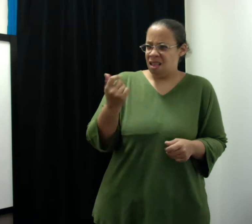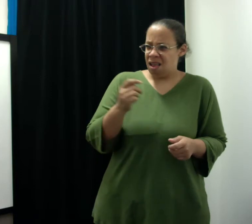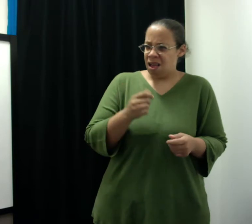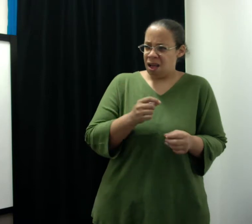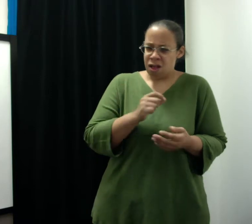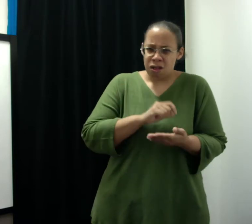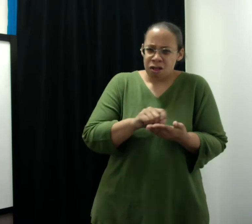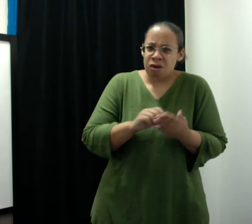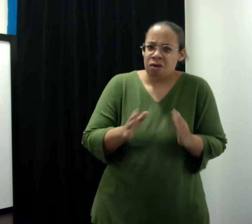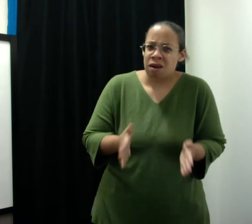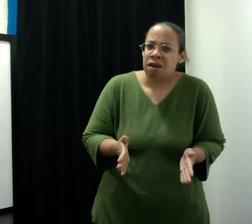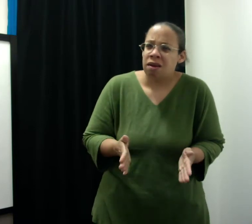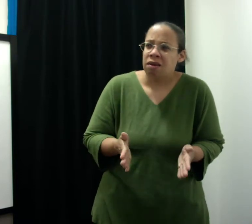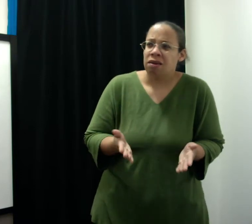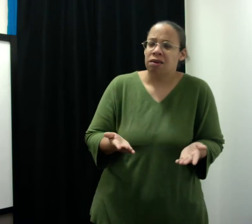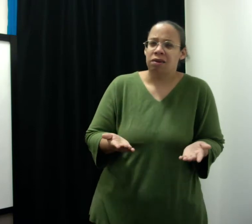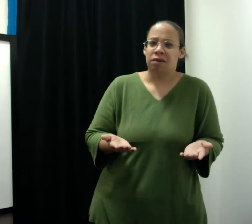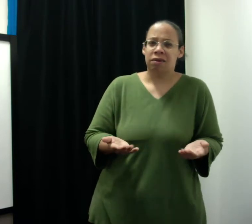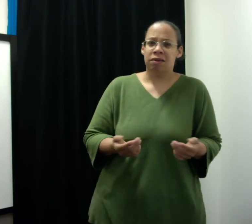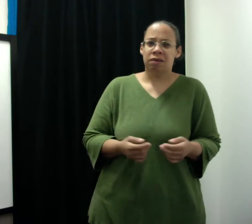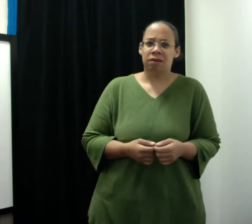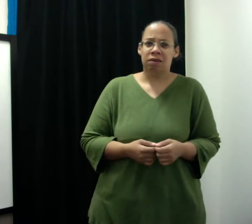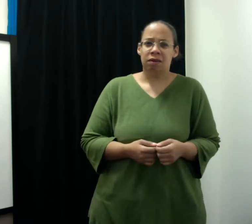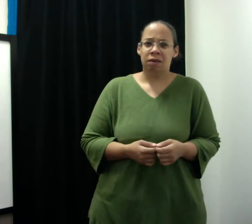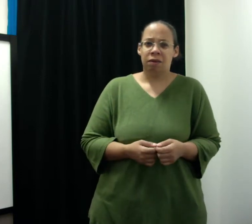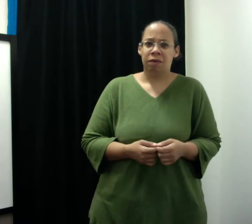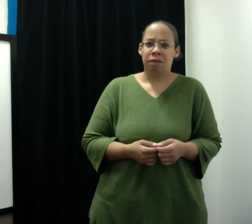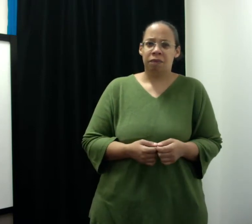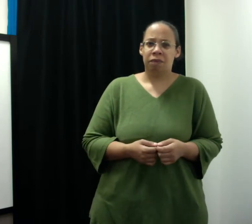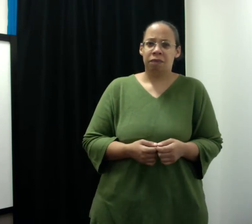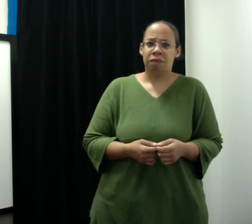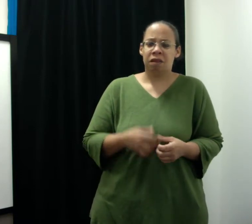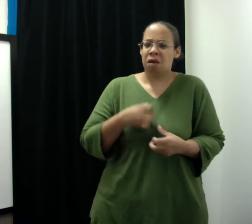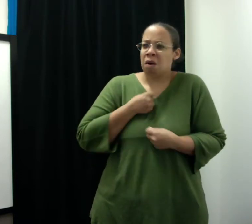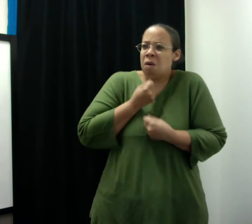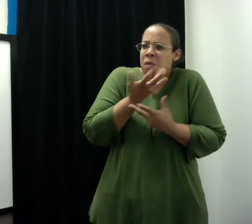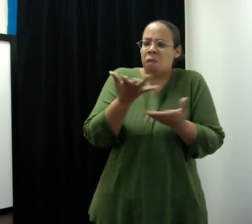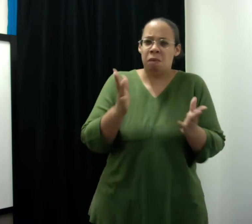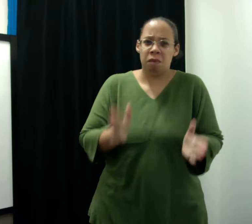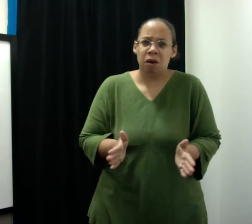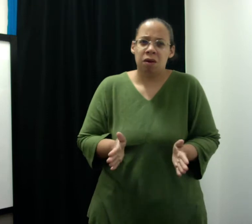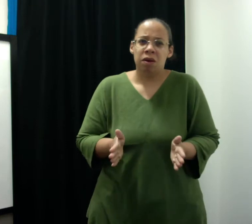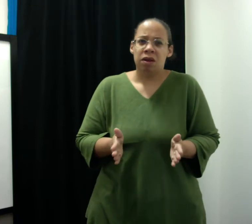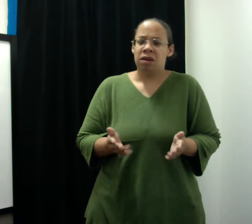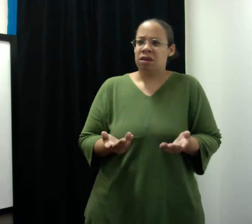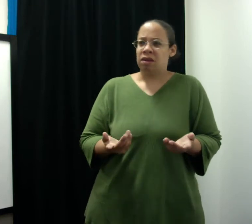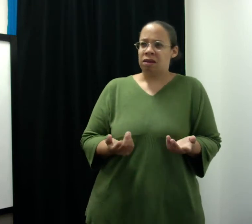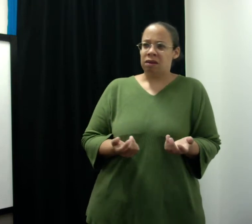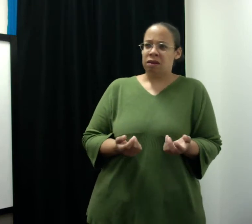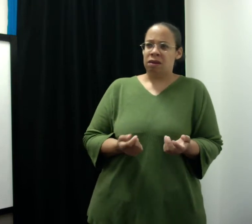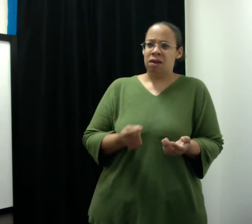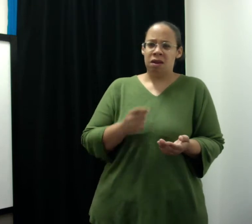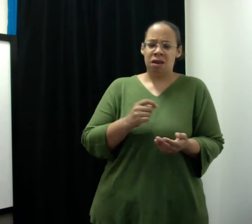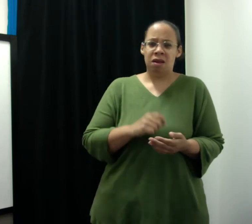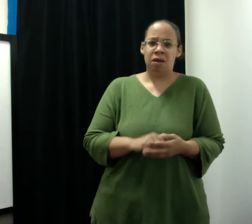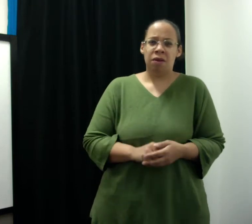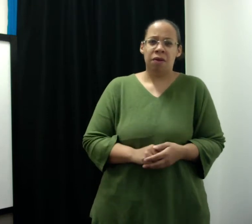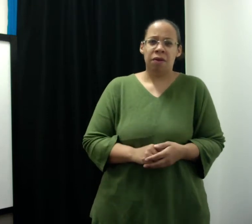Gibran, iconic poets like Mutanabbi, Nazar Qabbani? Think about